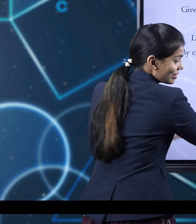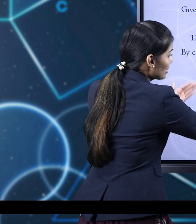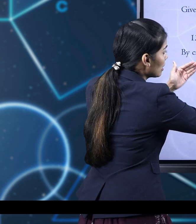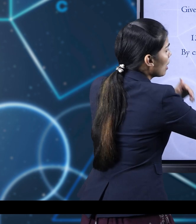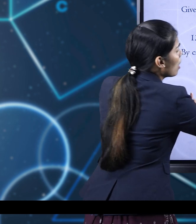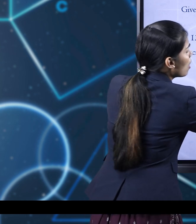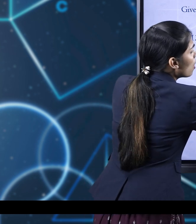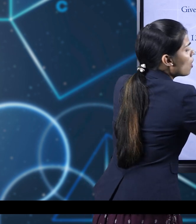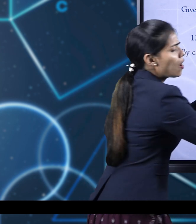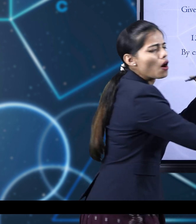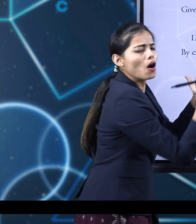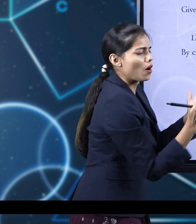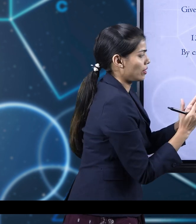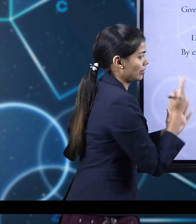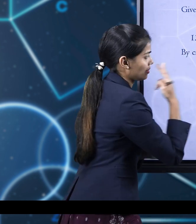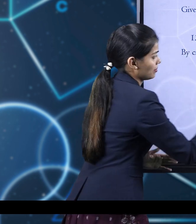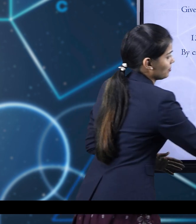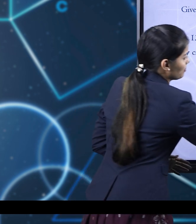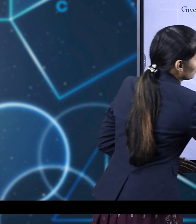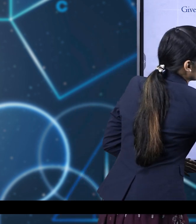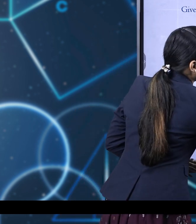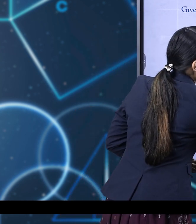X is equal to 12,100 into 30 by 1.